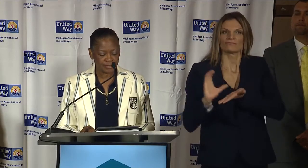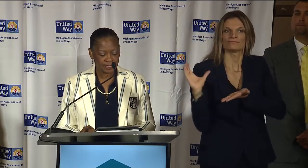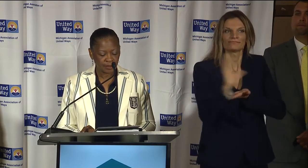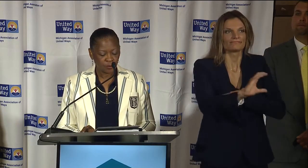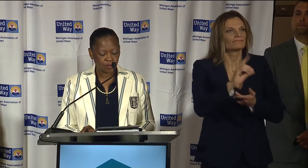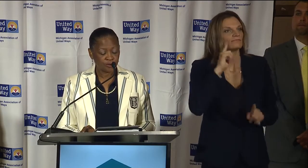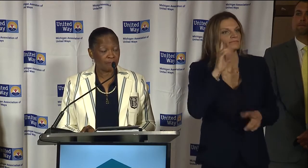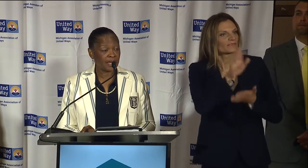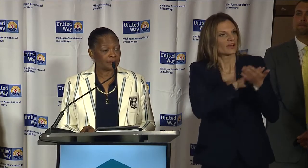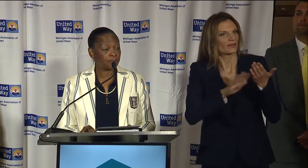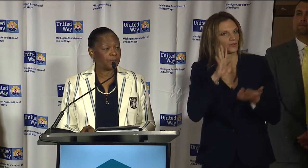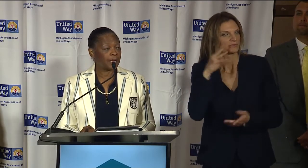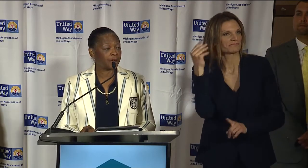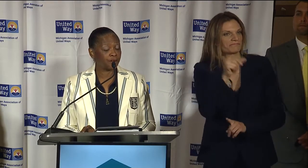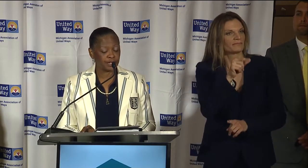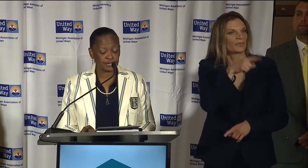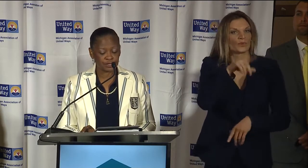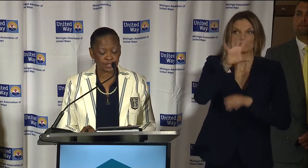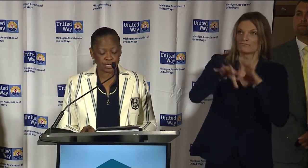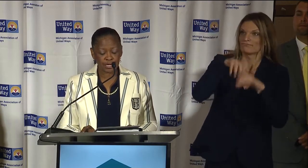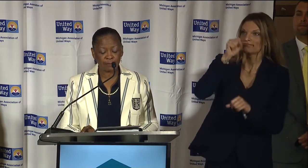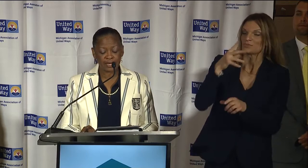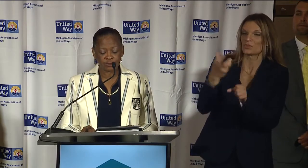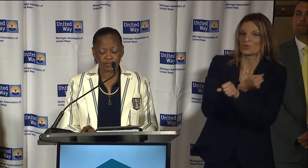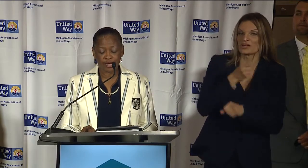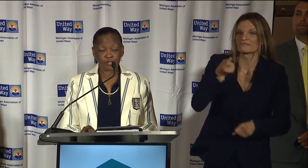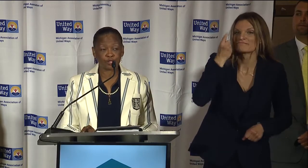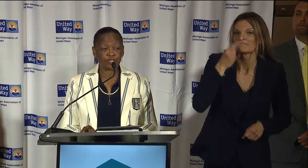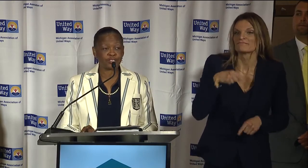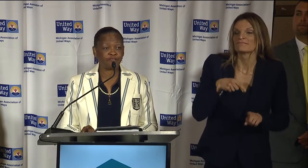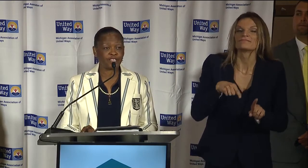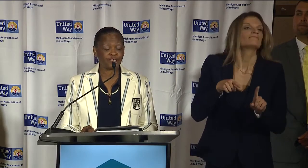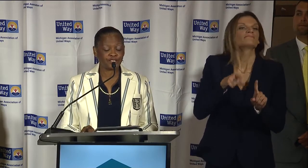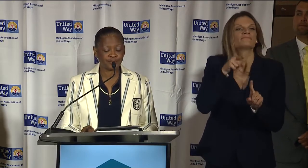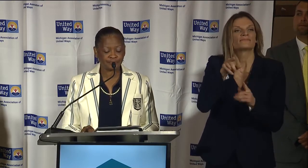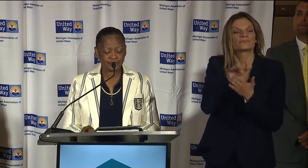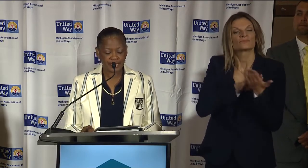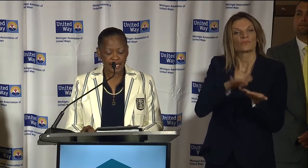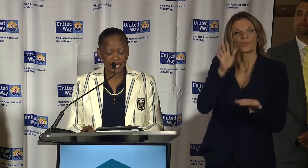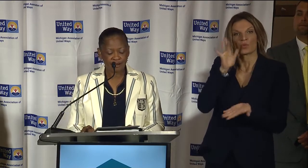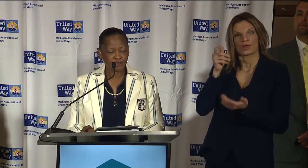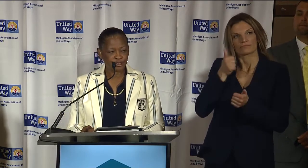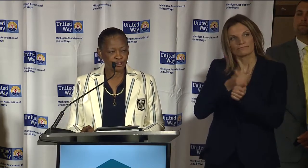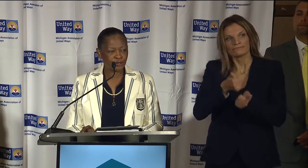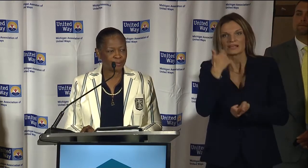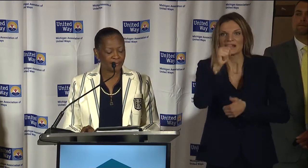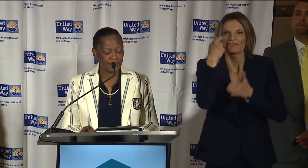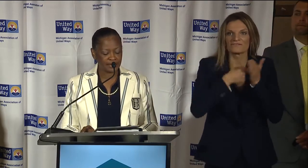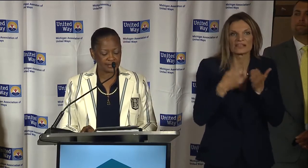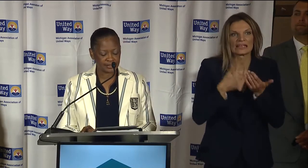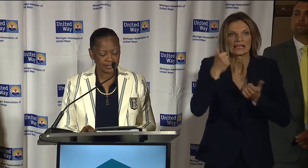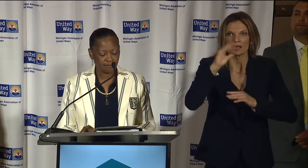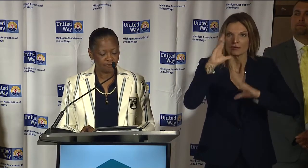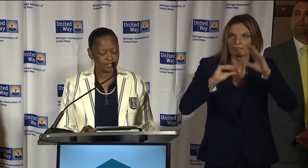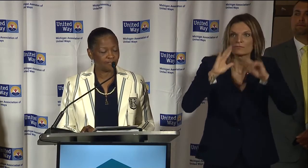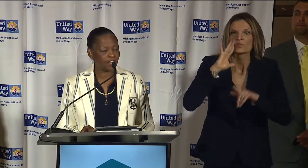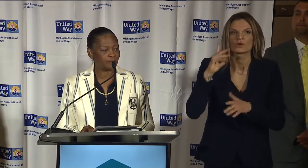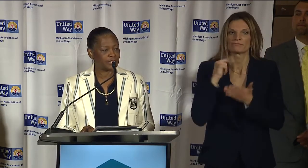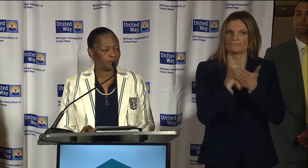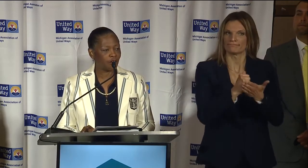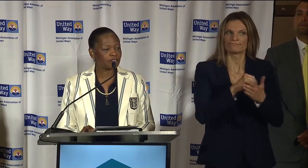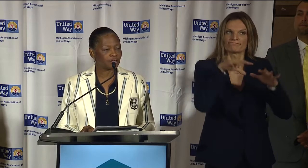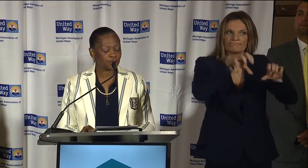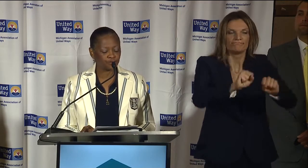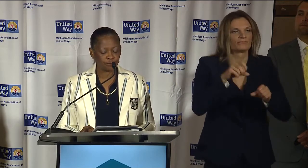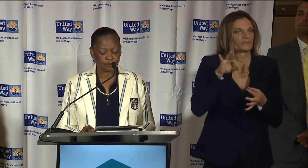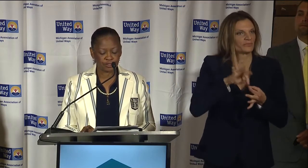prices. With your Met, prepaid earnings keep pace with college tuition inflation and are secured by Met. Friends and family